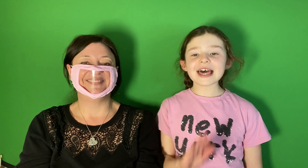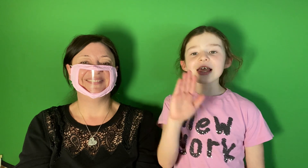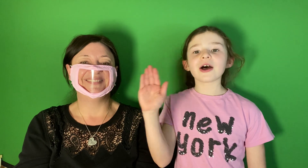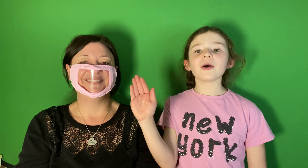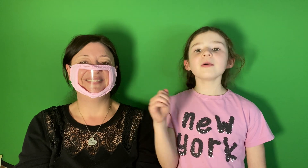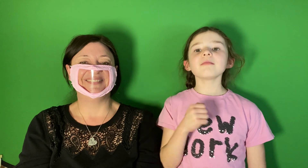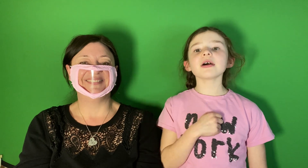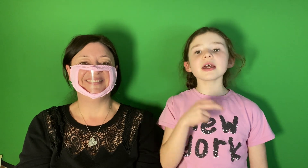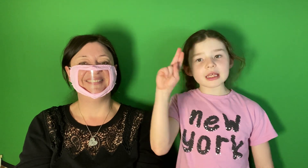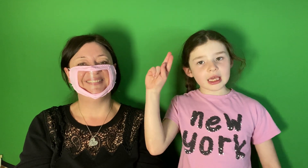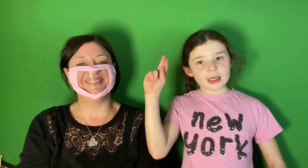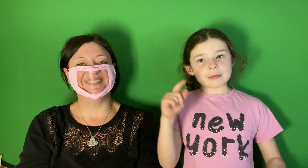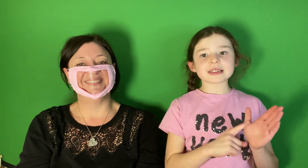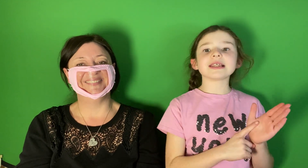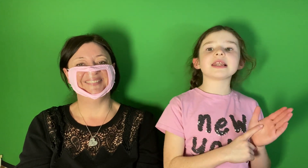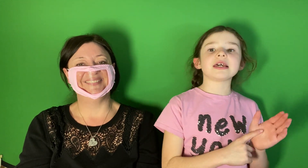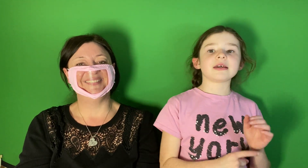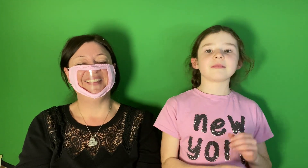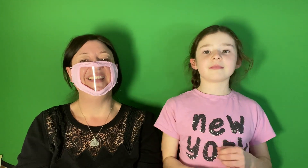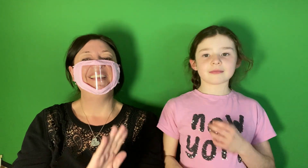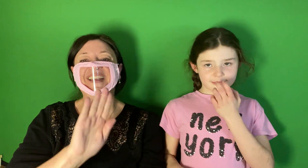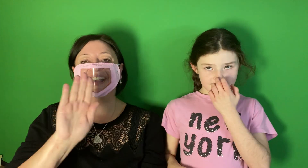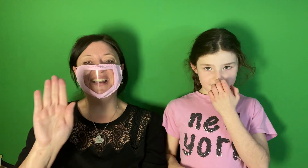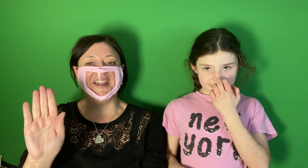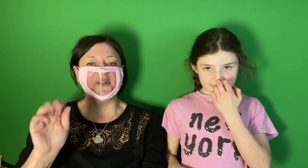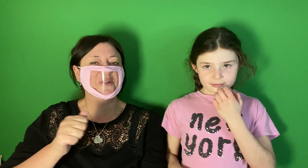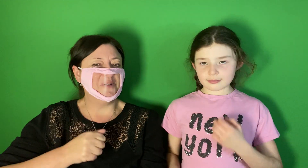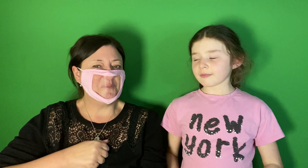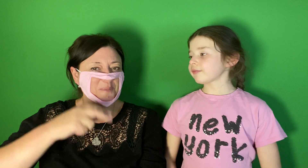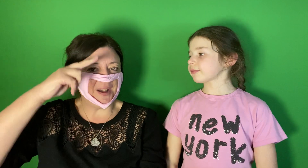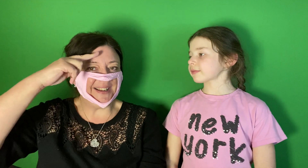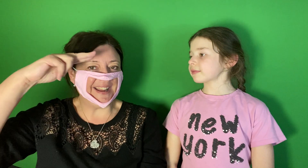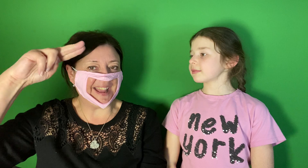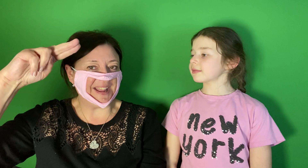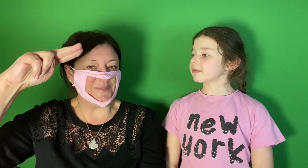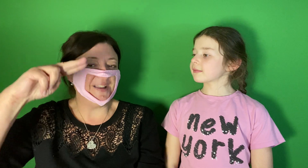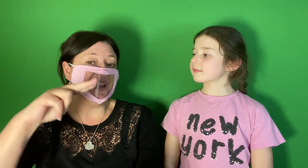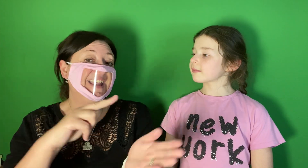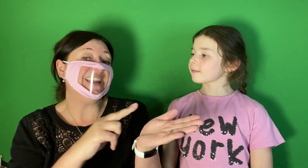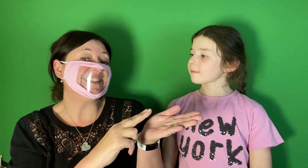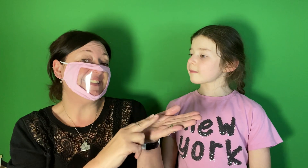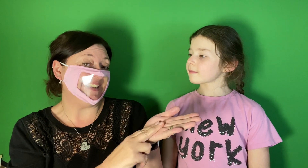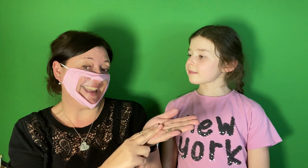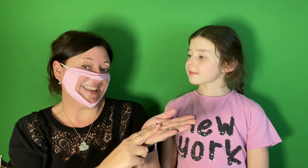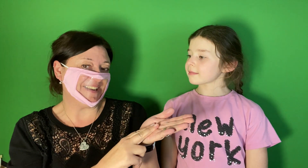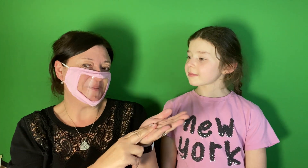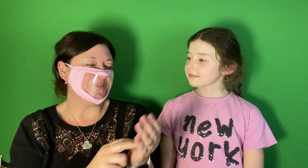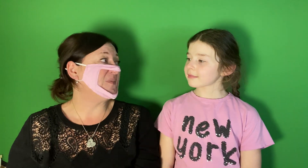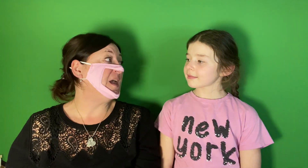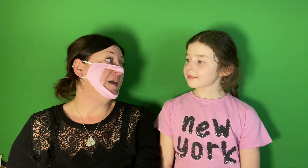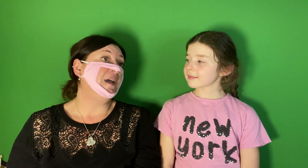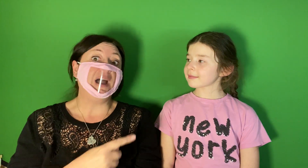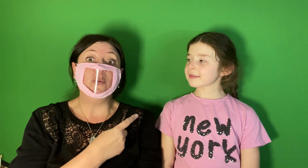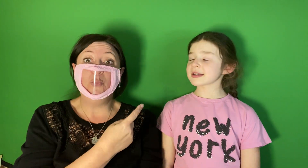Hello, my name is Lily. Hello, my name is Nick. And